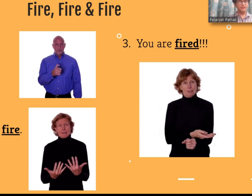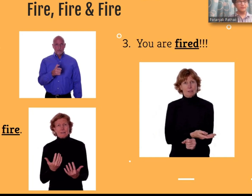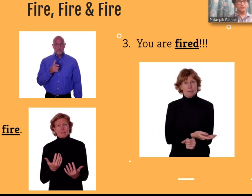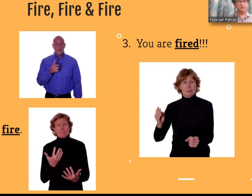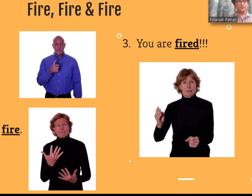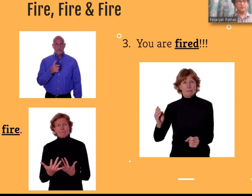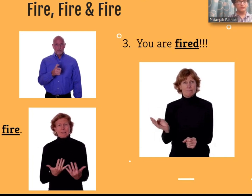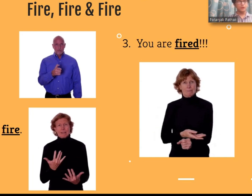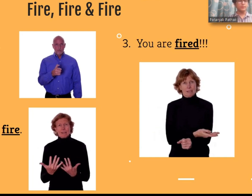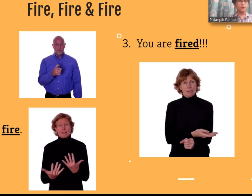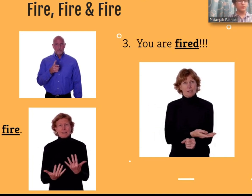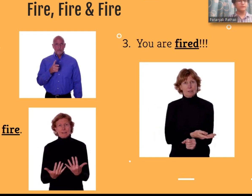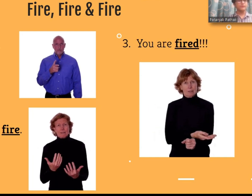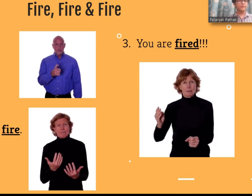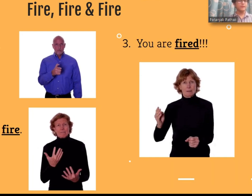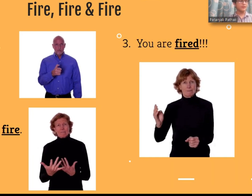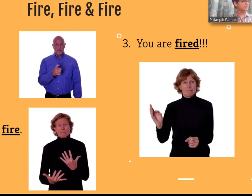chopped off, etc.